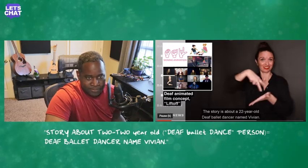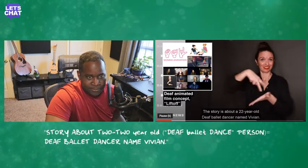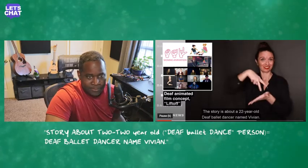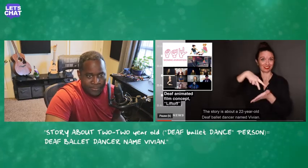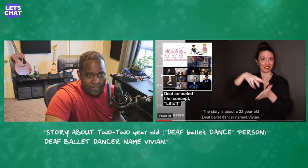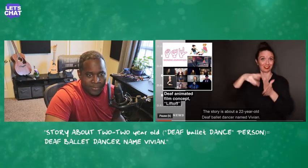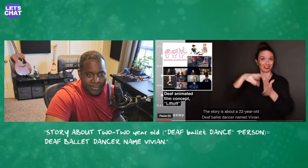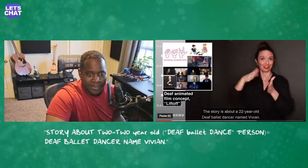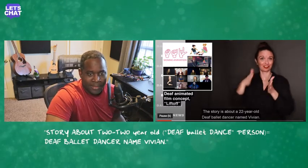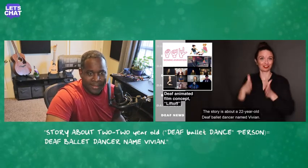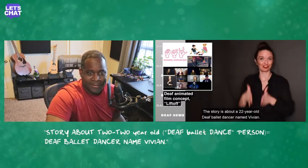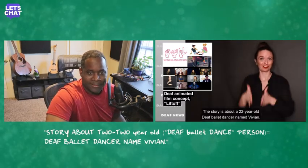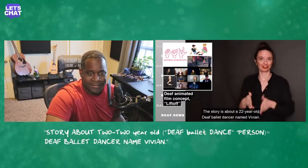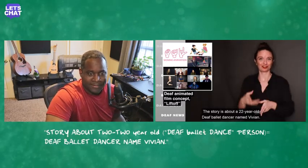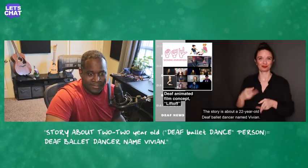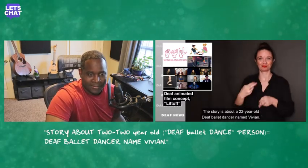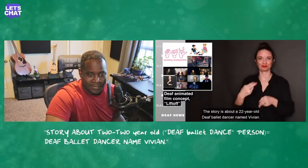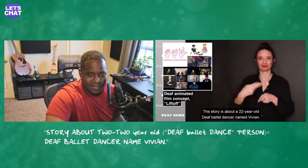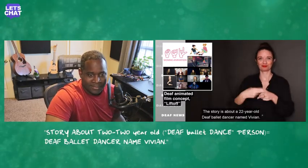story.